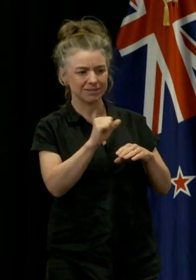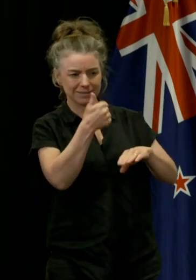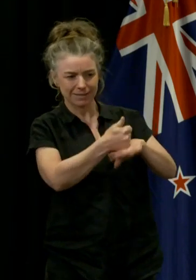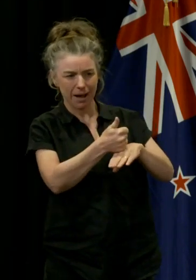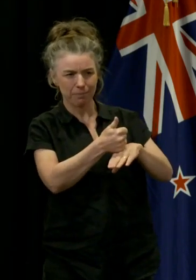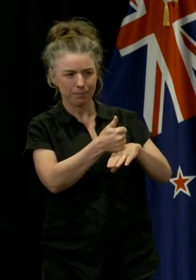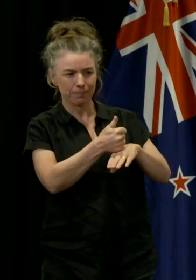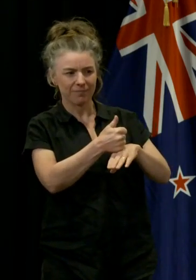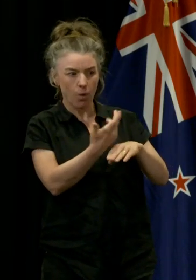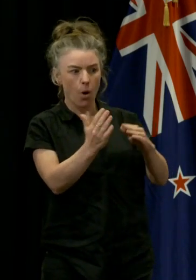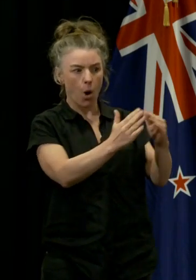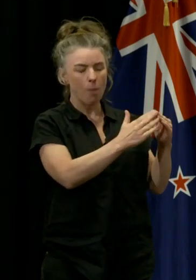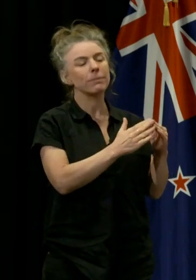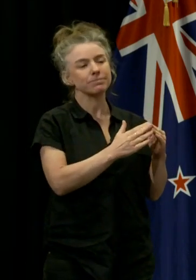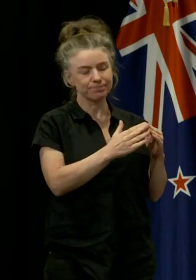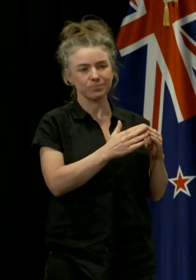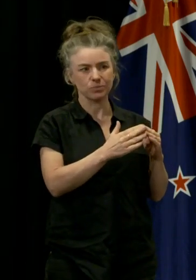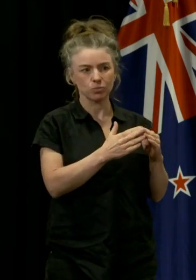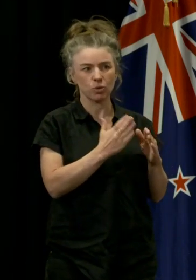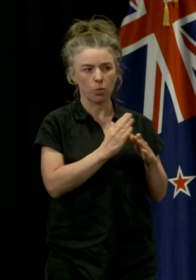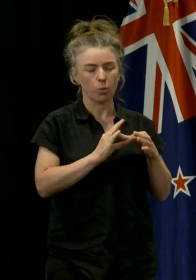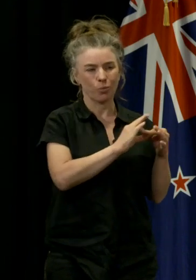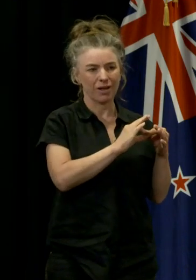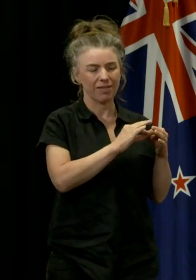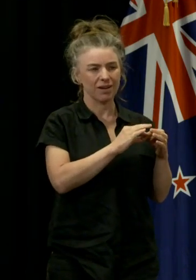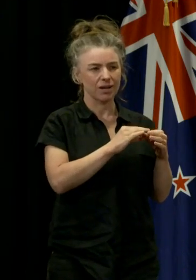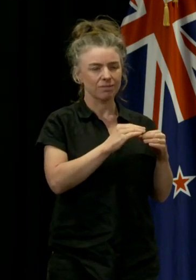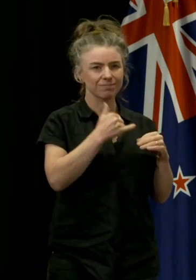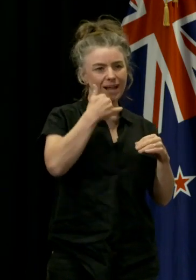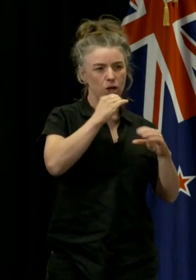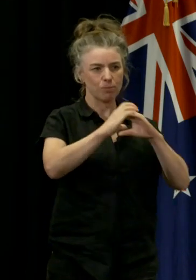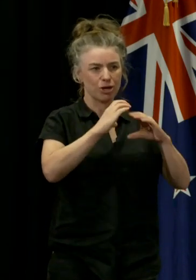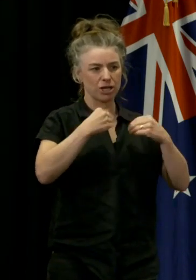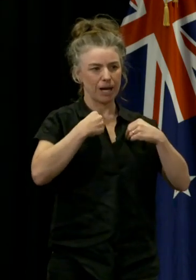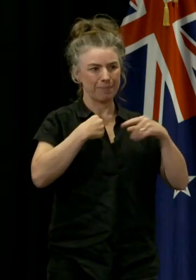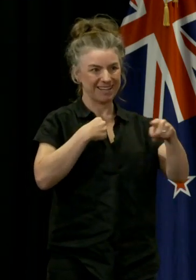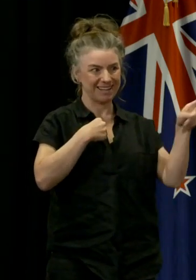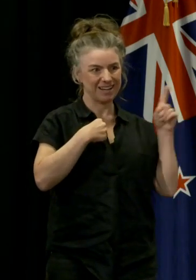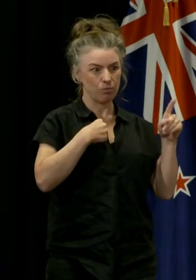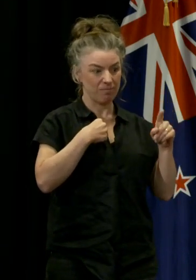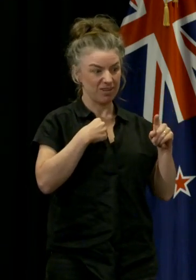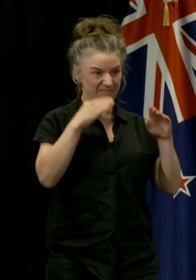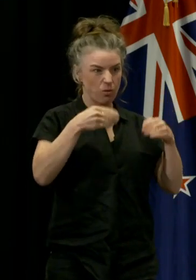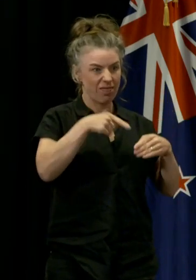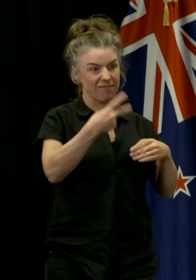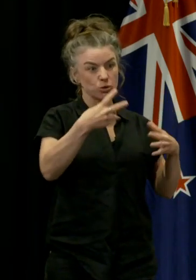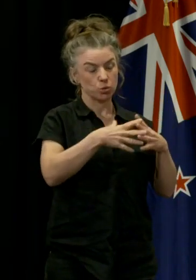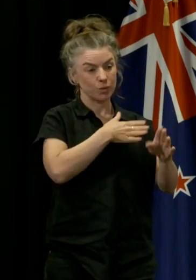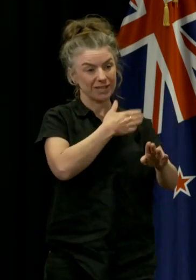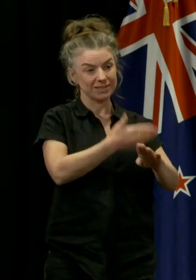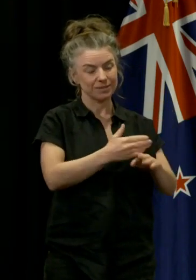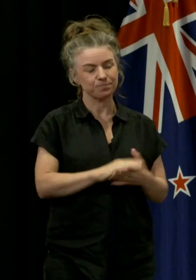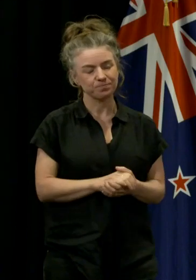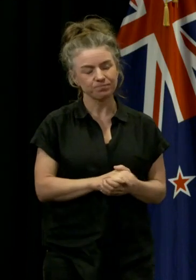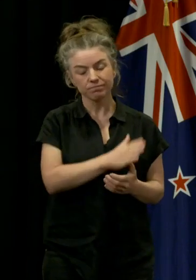kids are at home, that's something we're working very closely with the telecommunications companies about. We've been working on that for a couple of weeks now. And then obviously